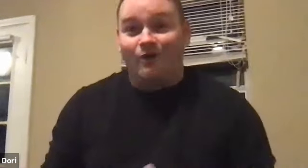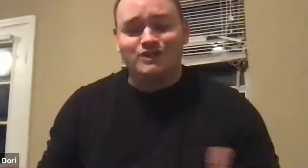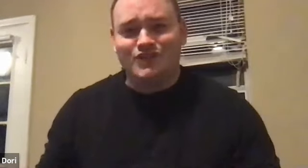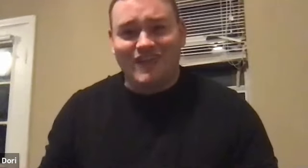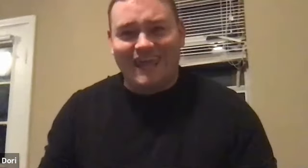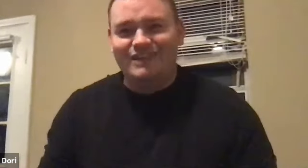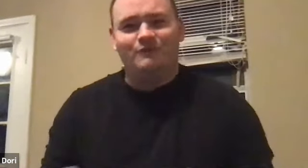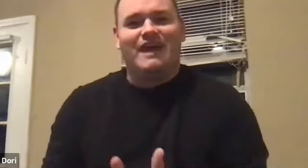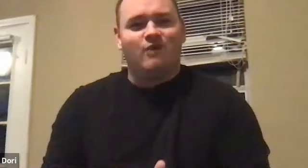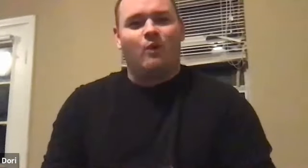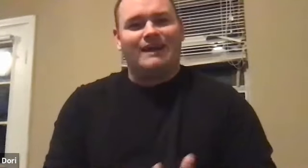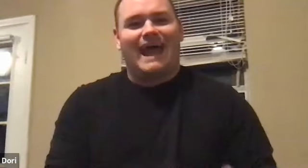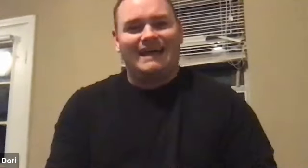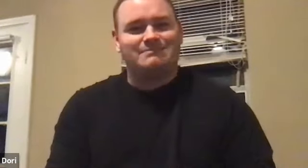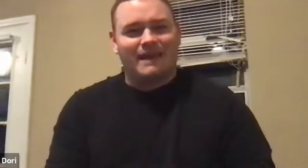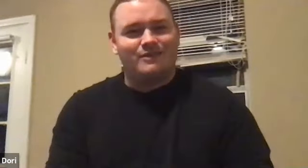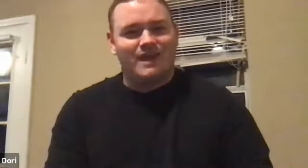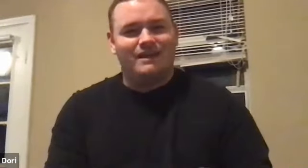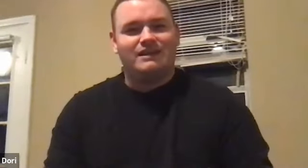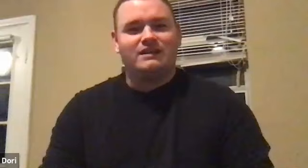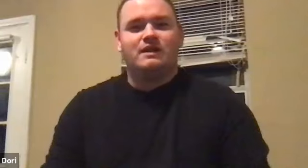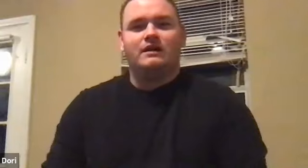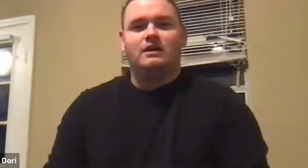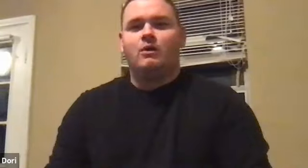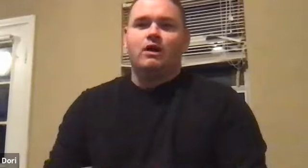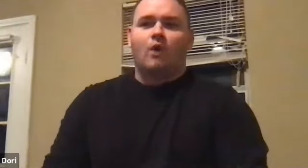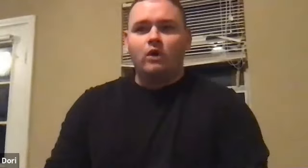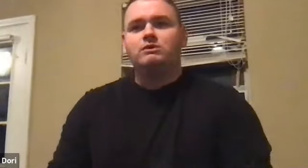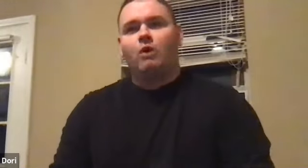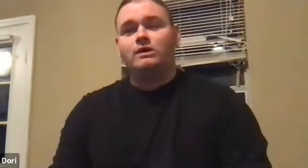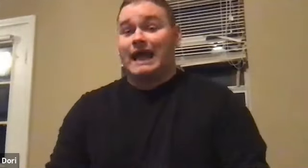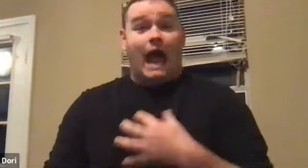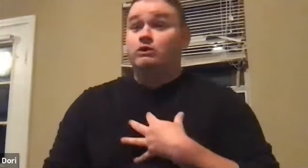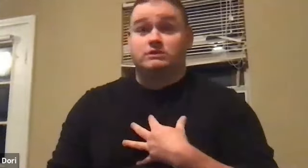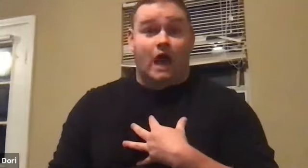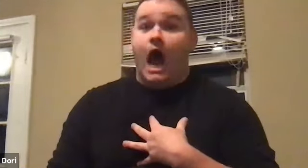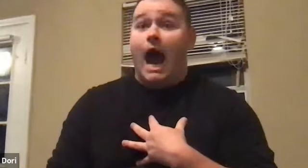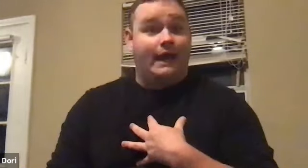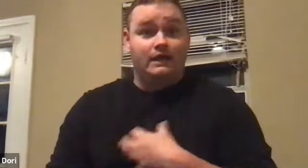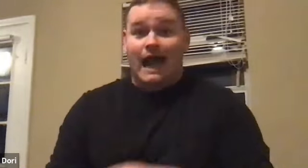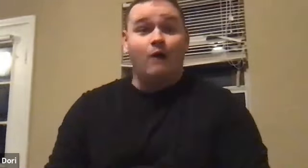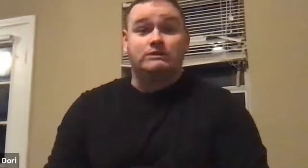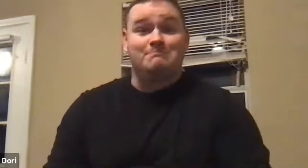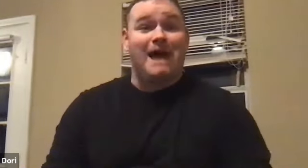was your day? You've never wanted to ask Matthew that? Well, of course we wanted. Like, I was hot. I was